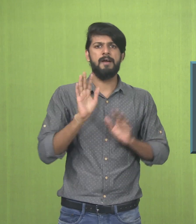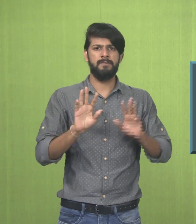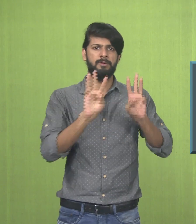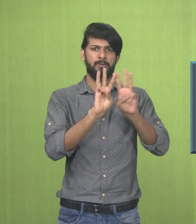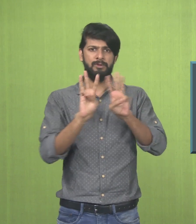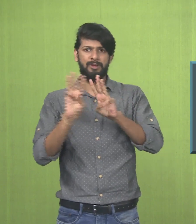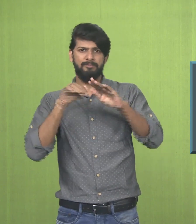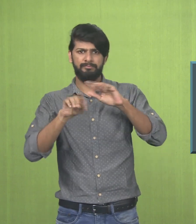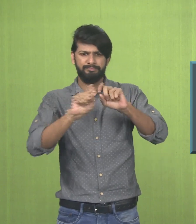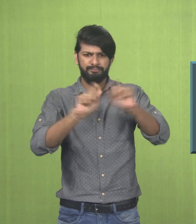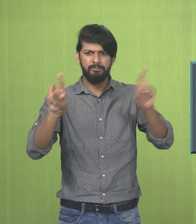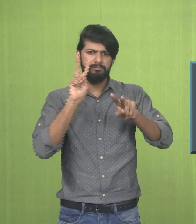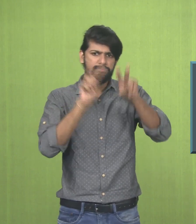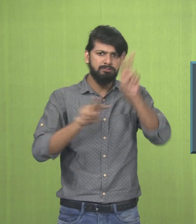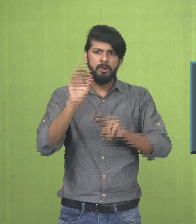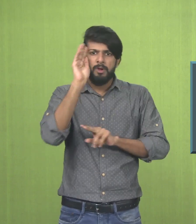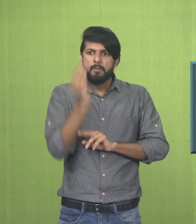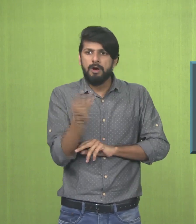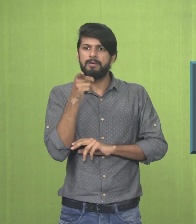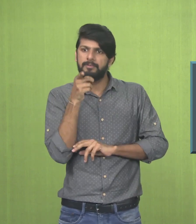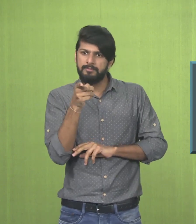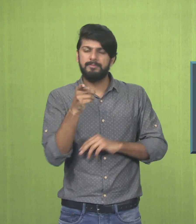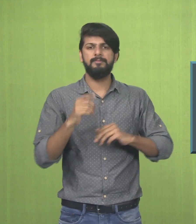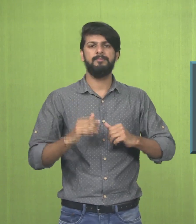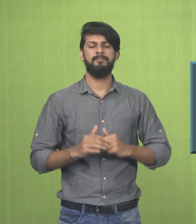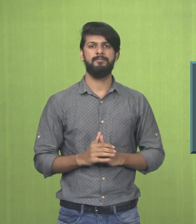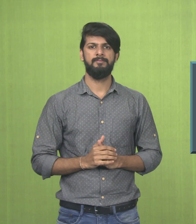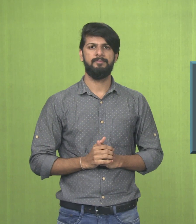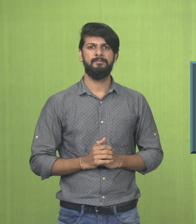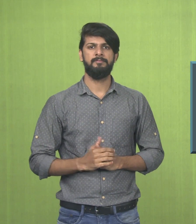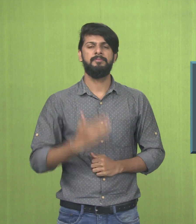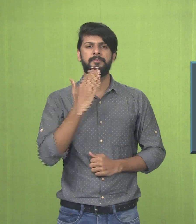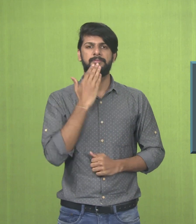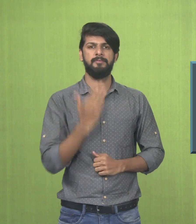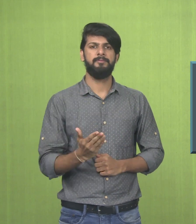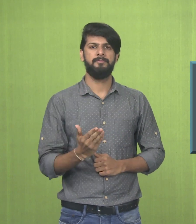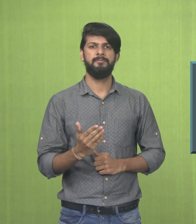For more information, you may visit our website www.nios.ac.in. Thank you.